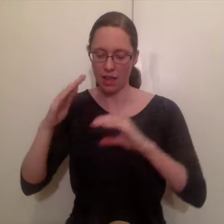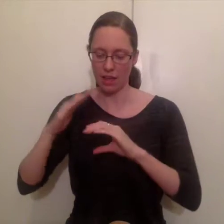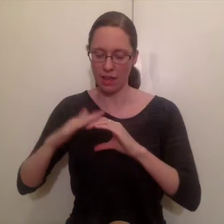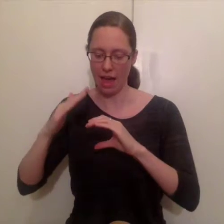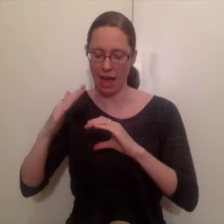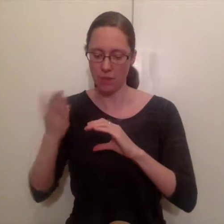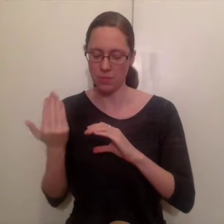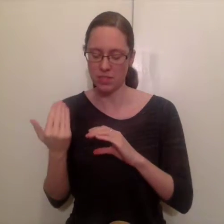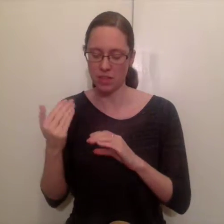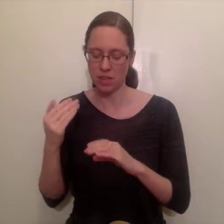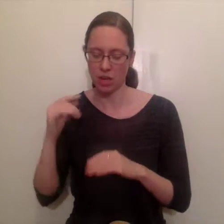cloud-capped